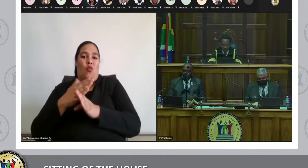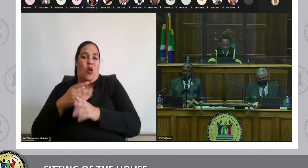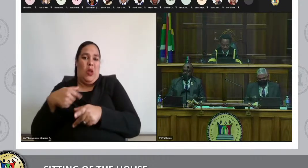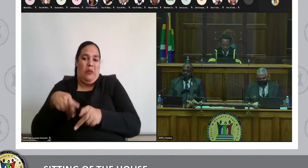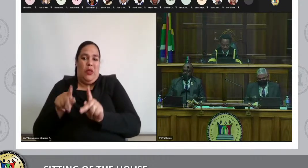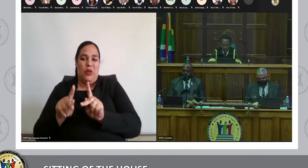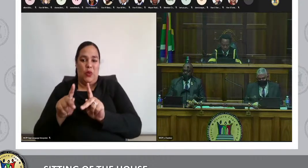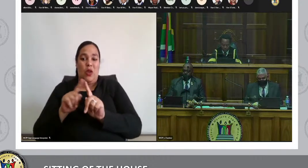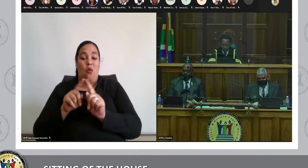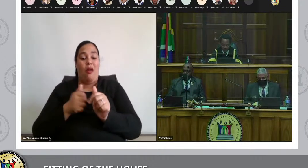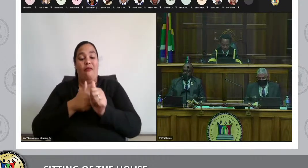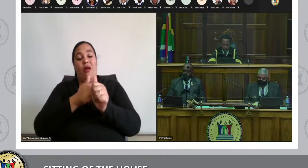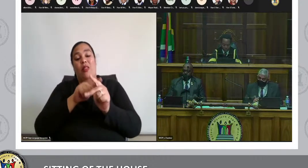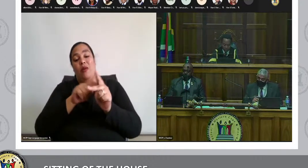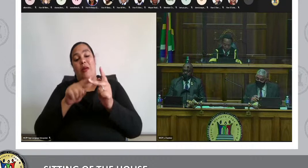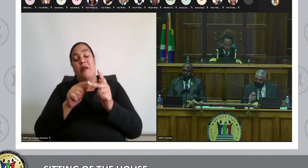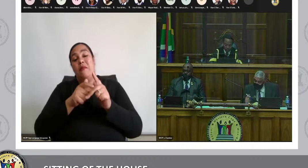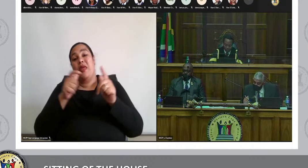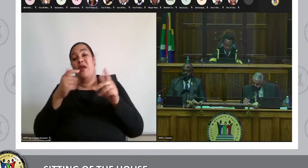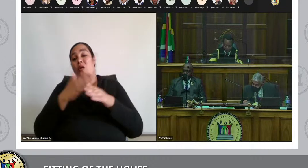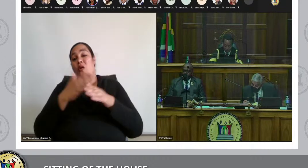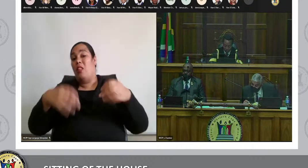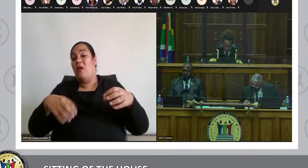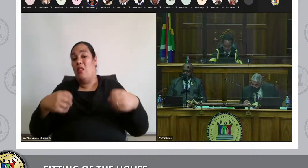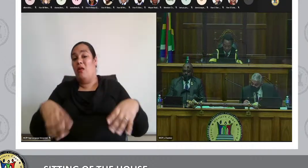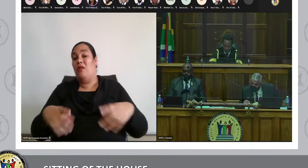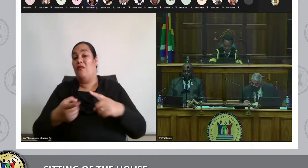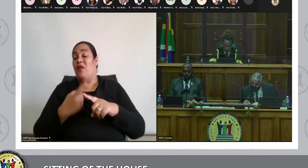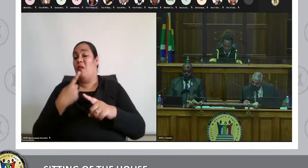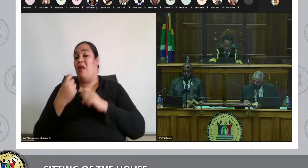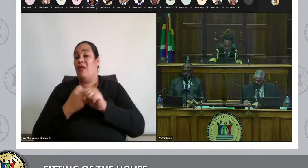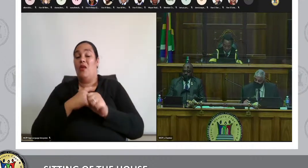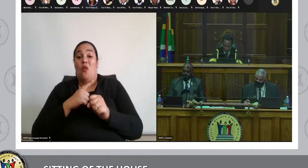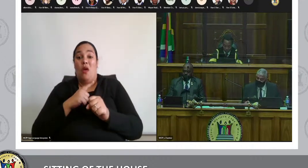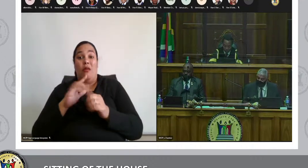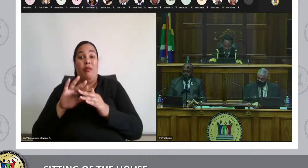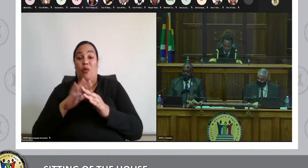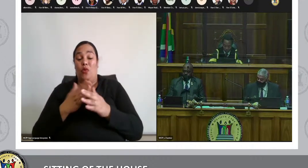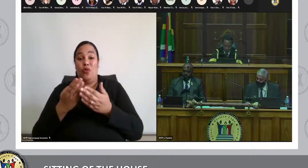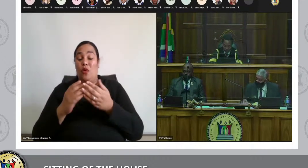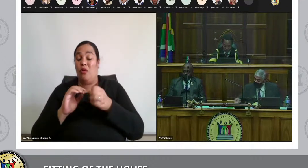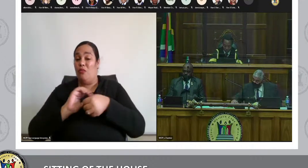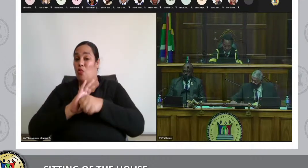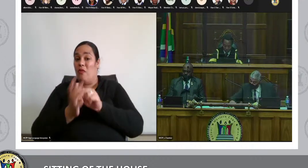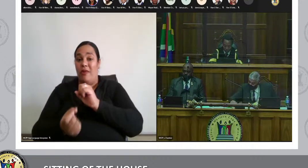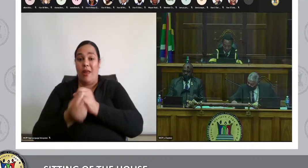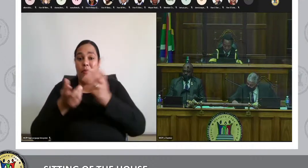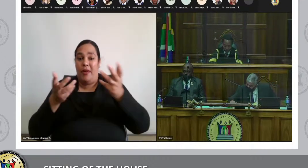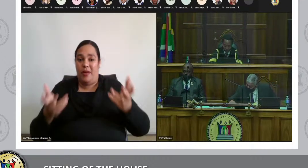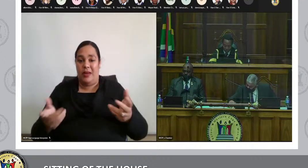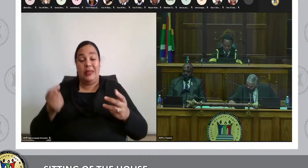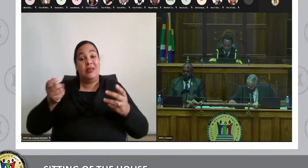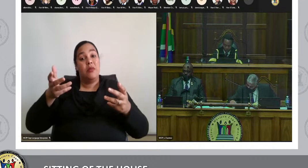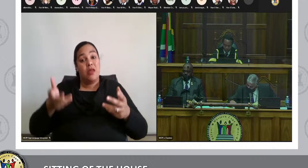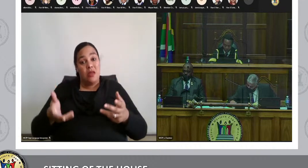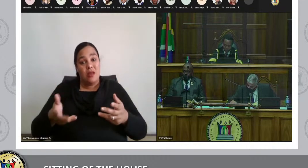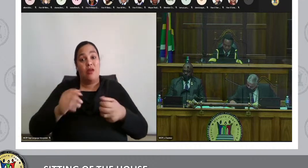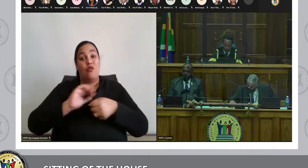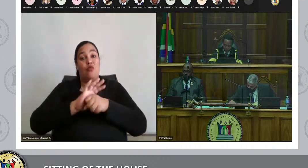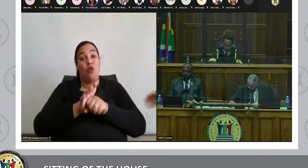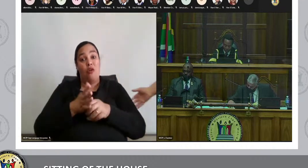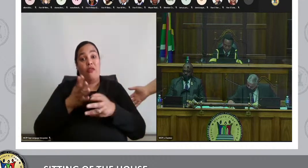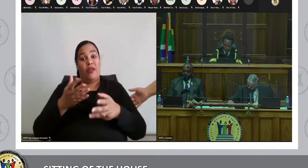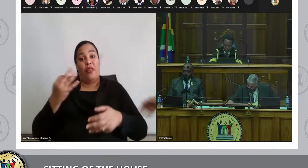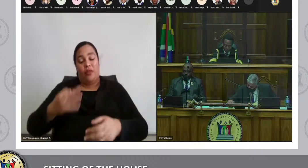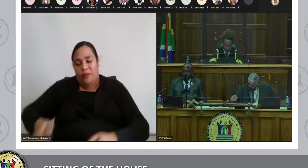opportunities following a huge loss of jobs since last year as a result of the COVID-19 pandemic. Speaker, with COVID-19